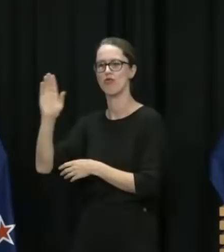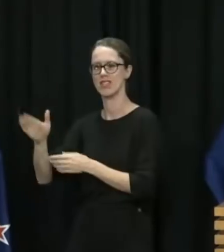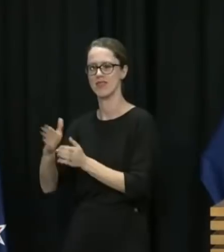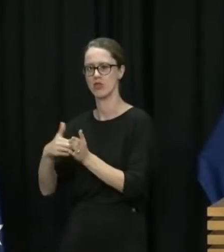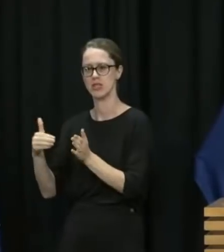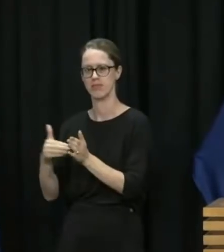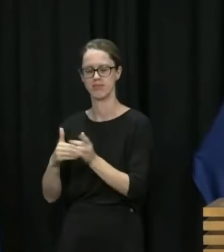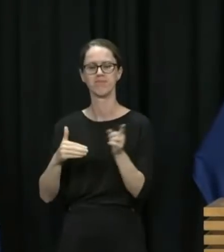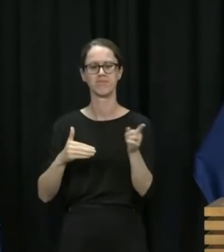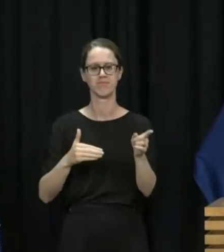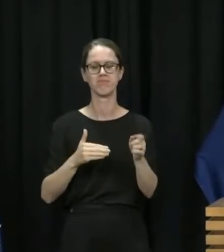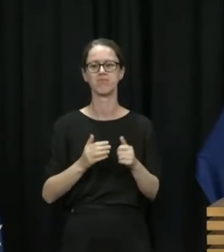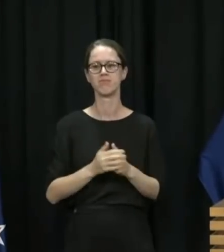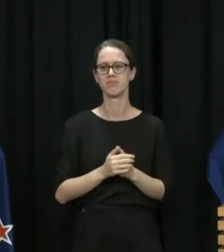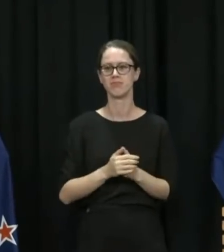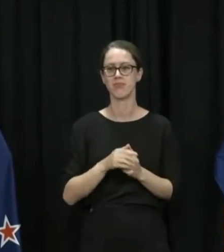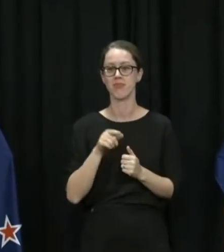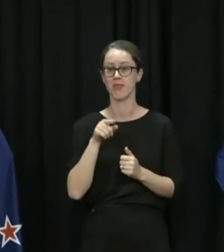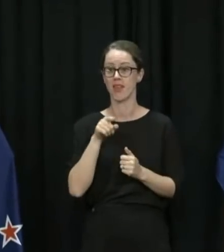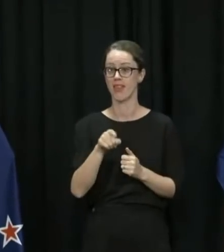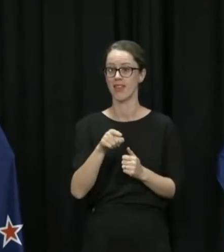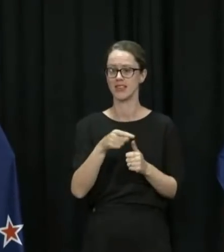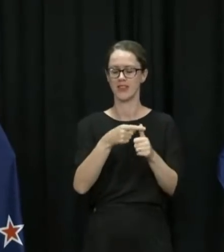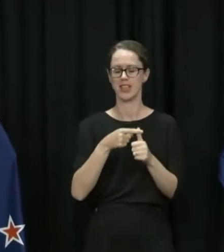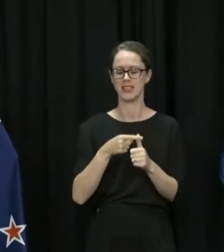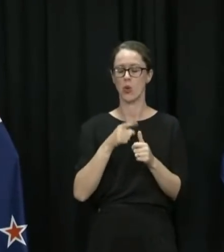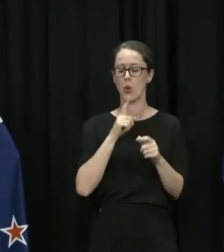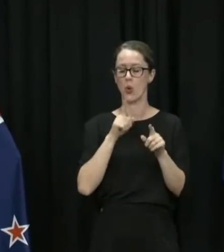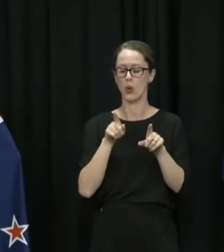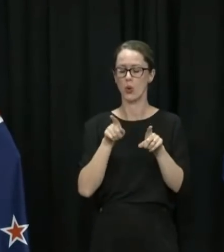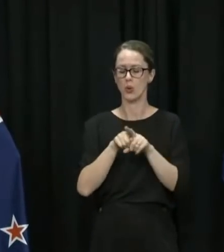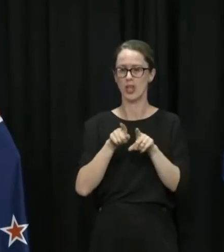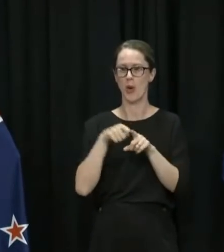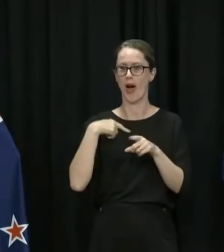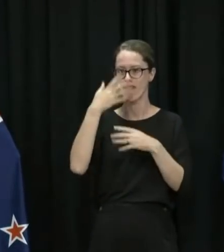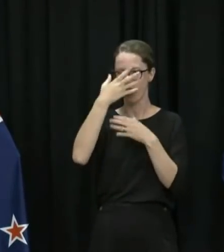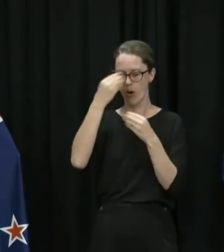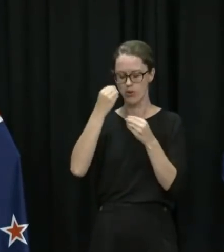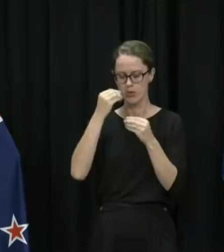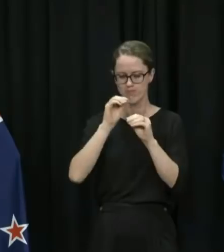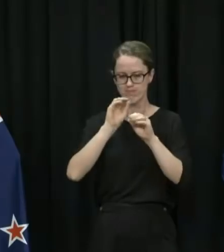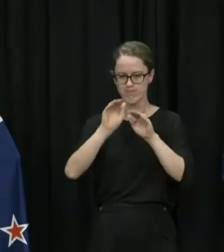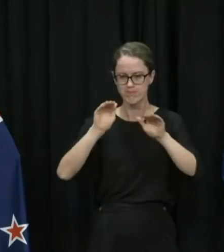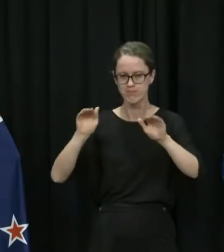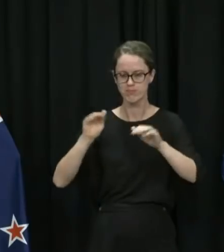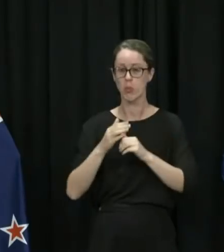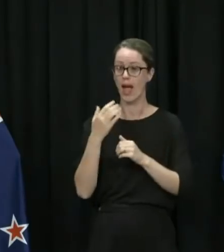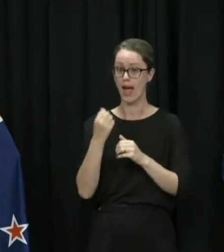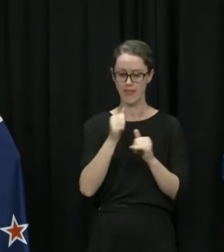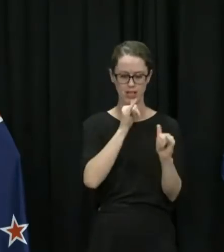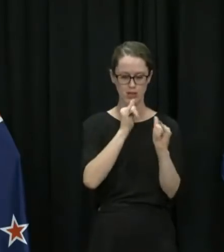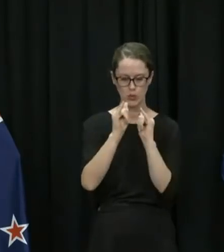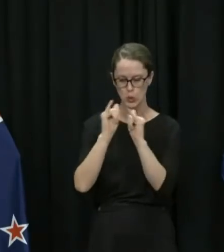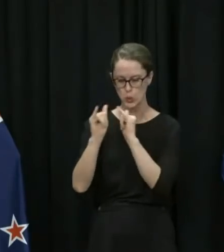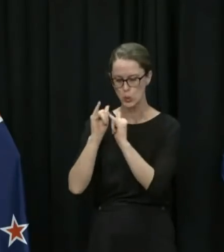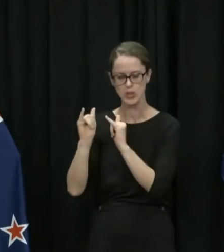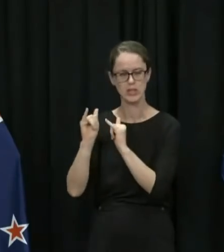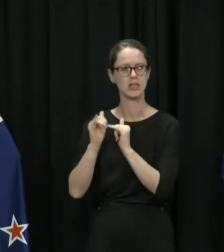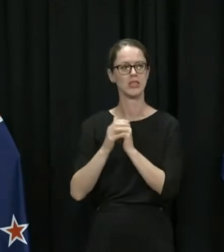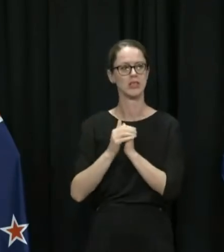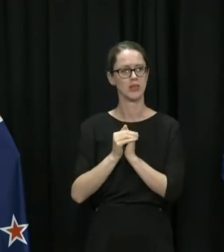advice, and the Prime Minister's picked up on some very important information I forgot to impart, which was the further interviews had identified